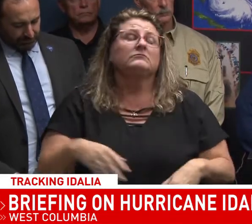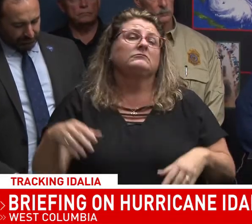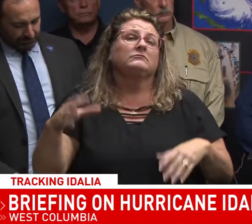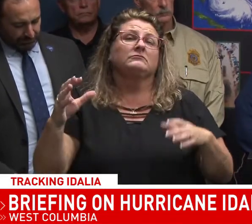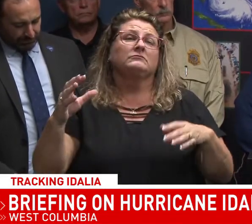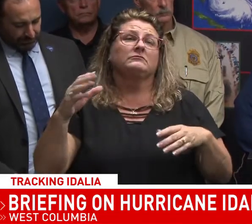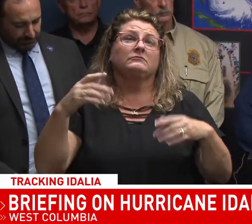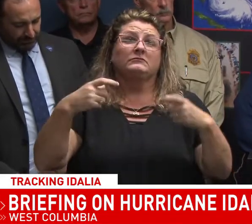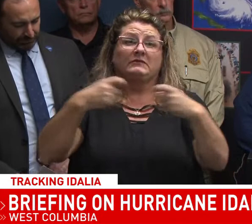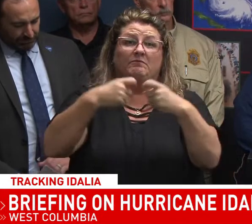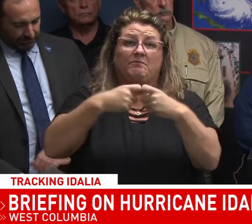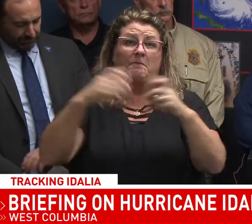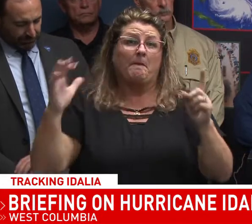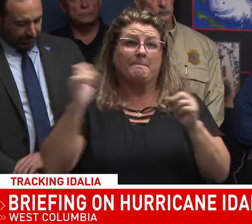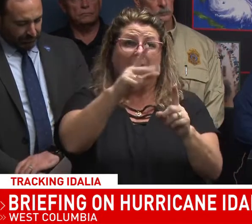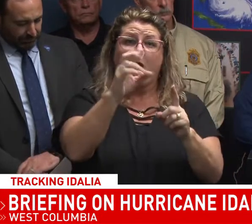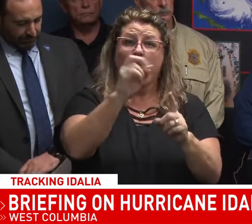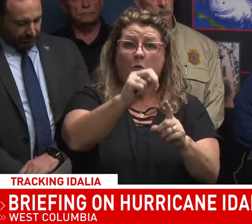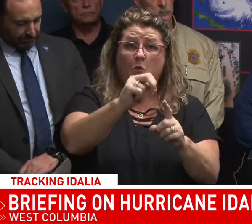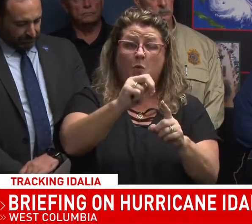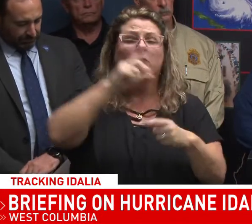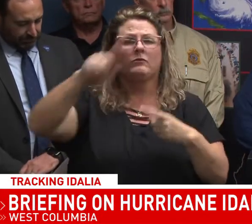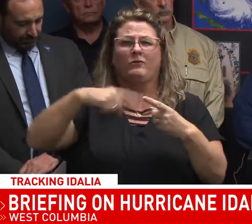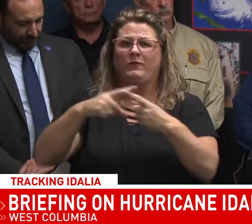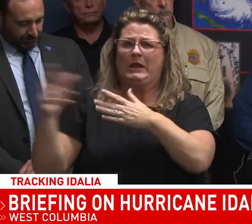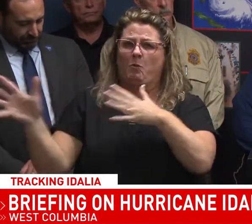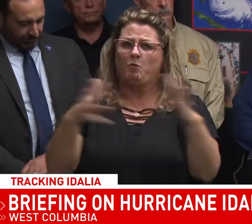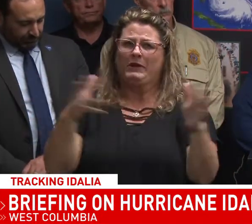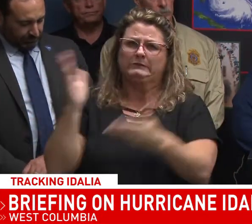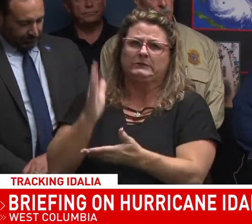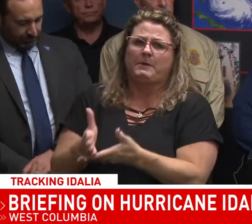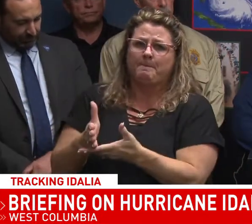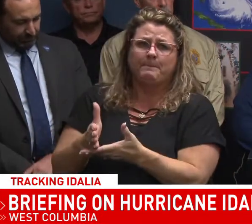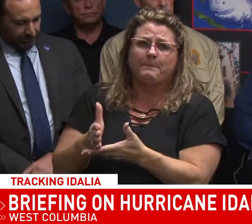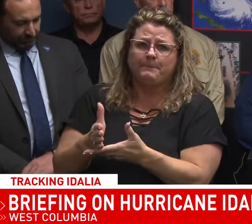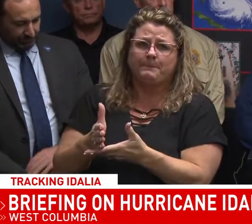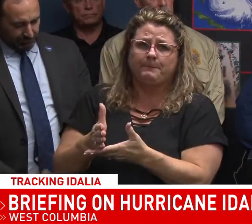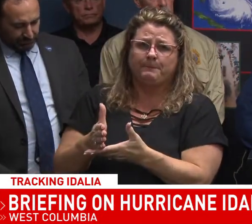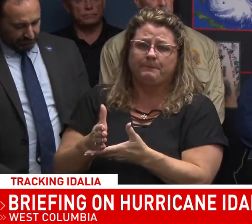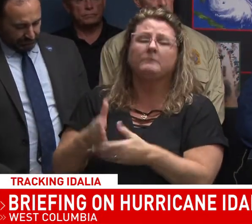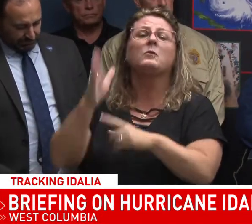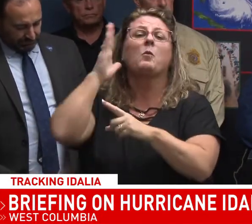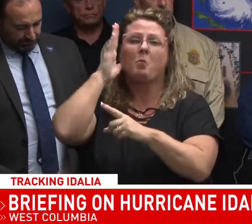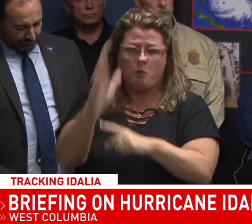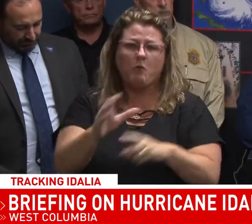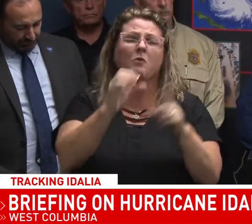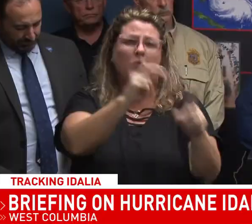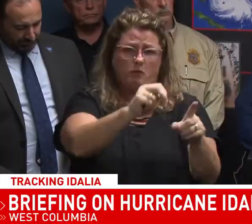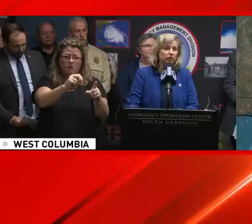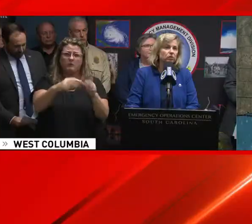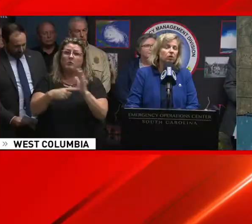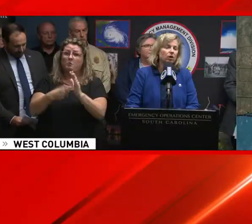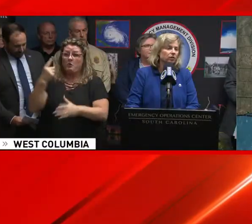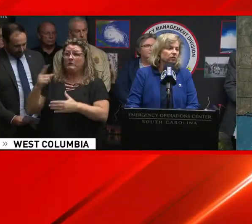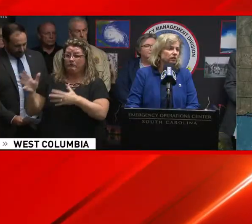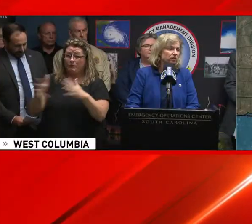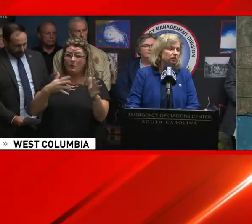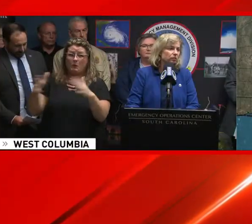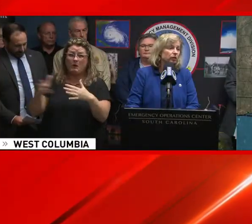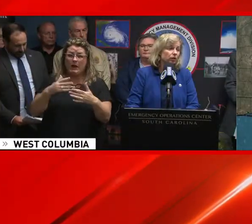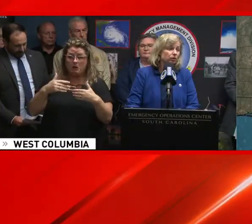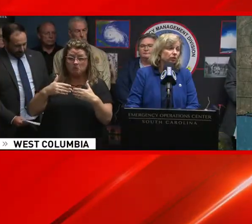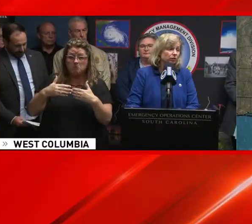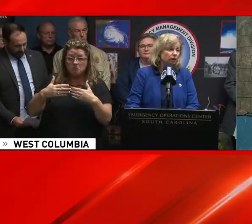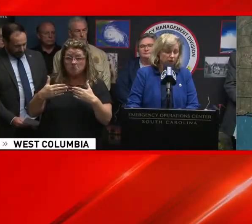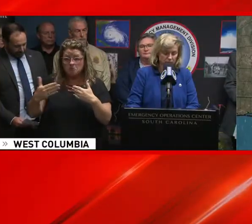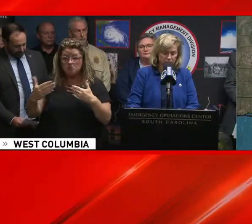efforts cannot begin until the winds have died down. So restoration efforts would begin once winds are consistently